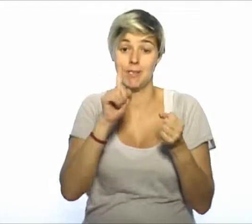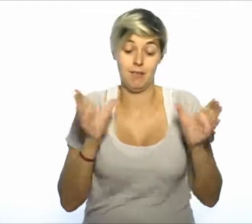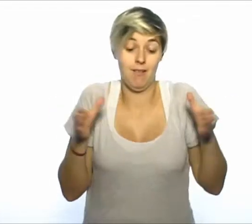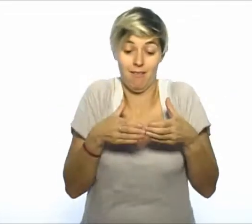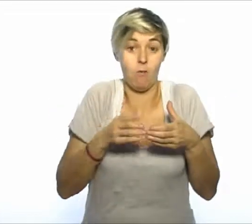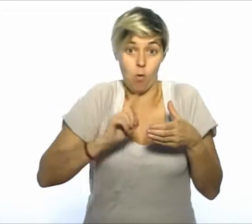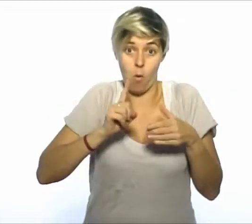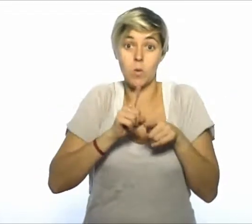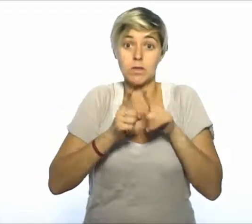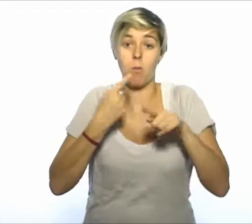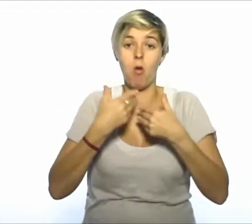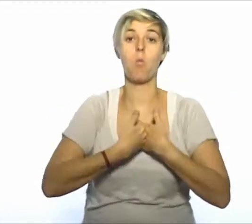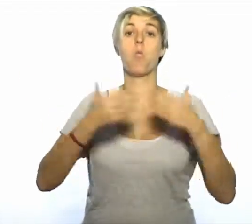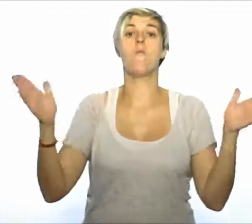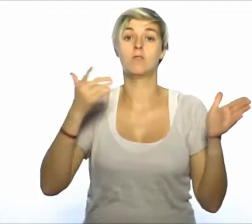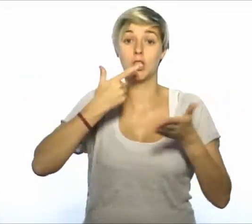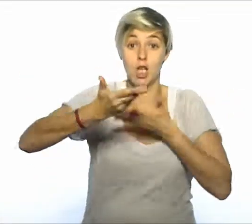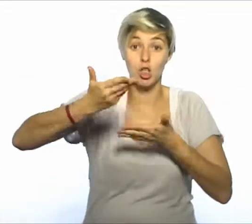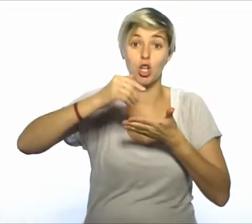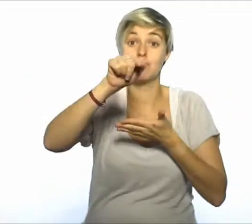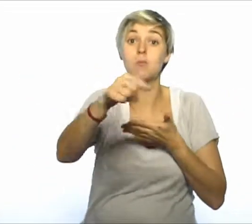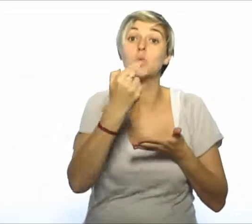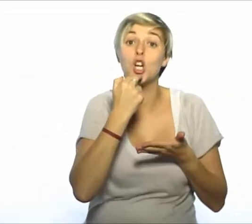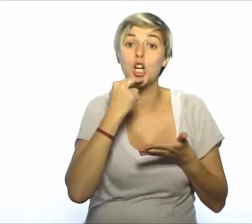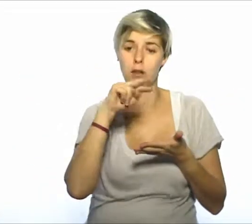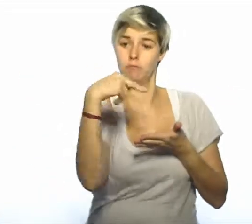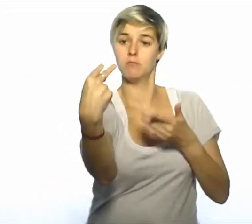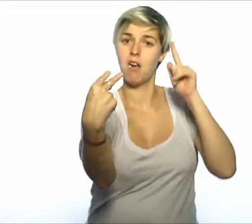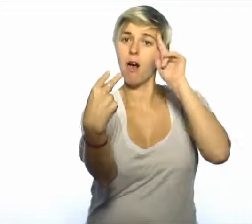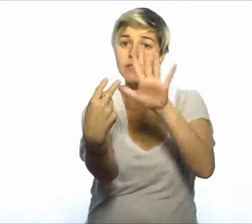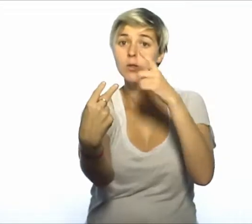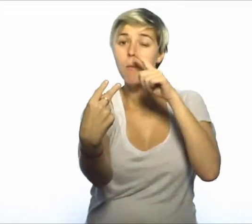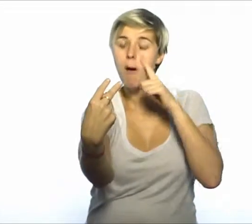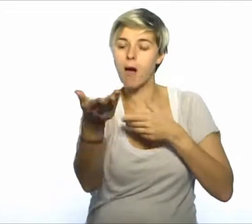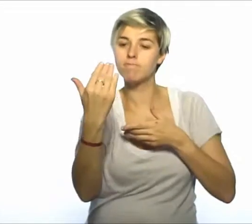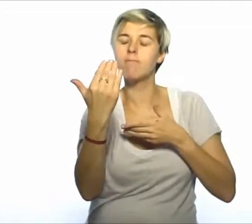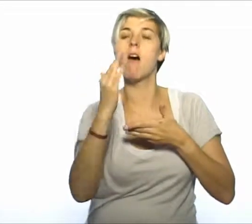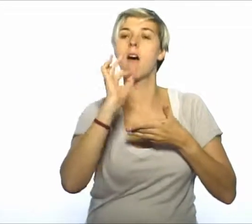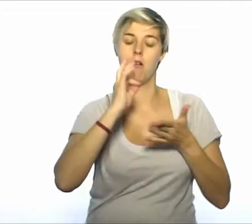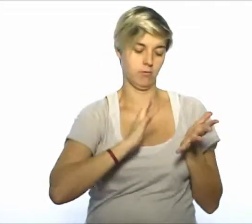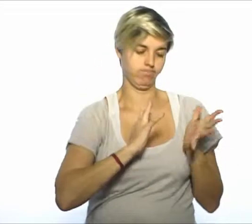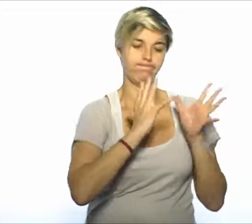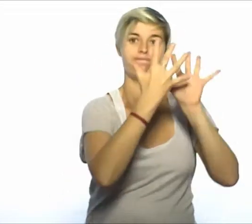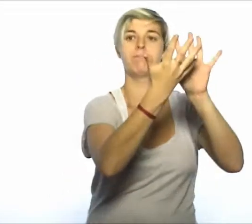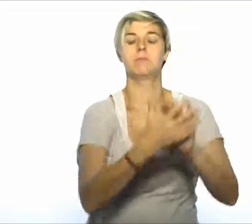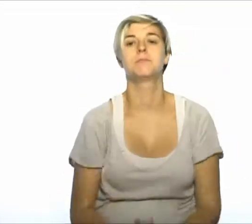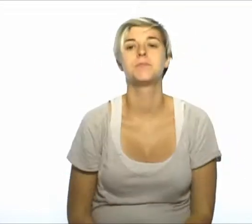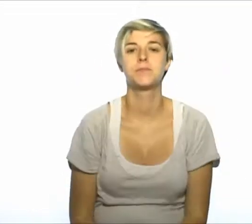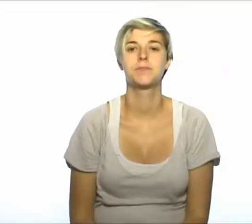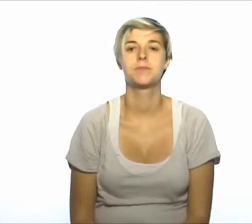We open the discussions also to the users by asking them feedbacks, their observations being taken into account